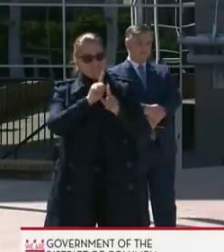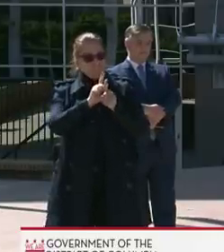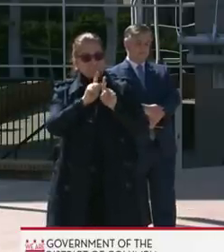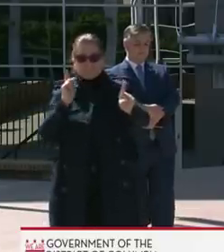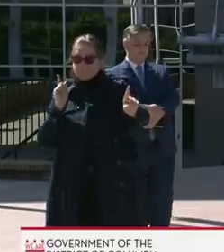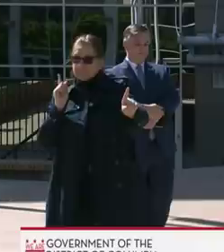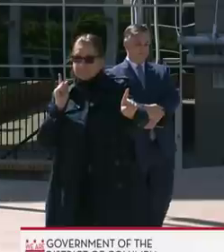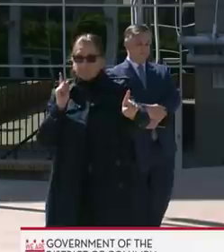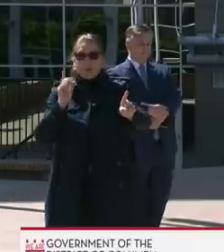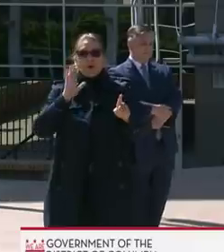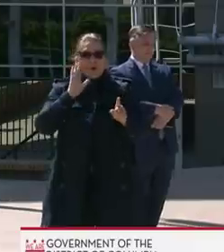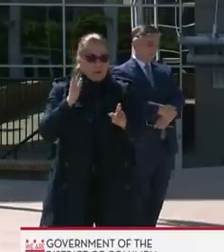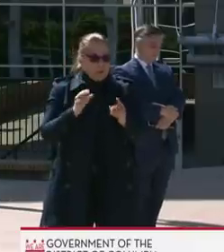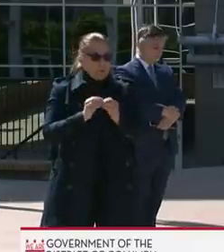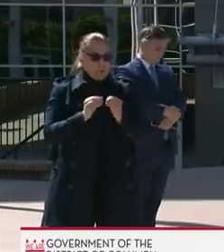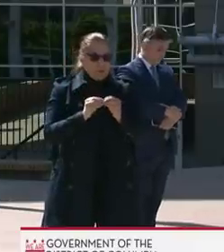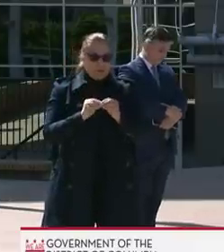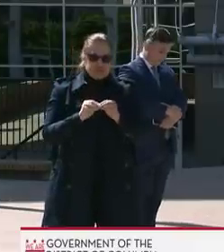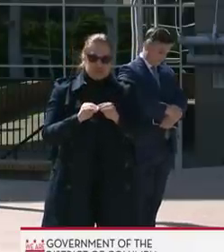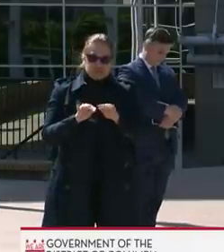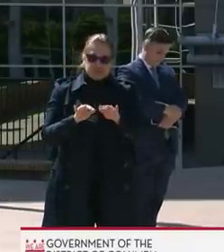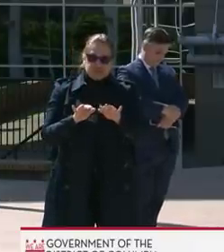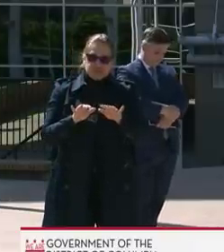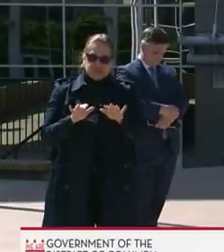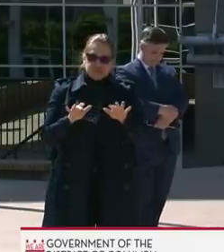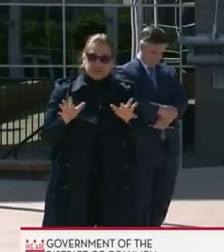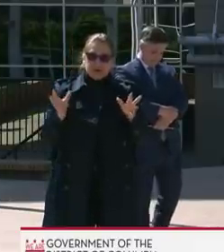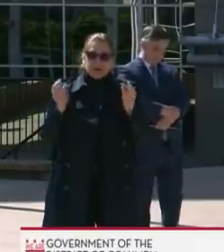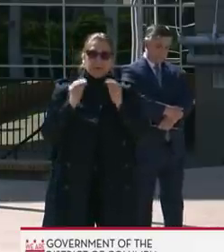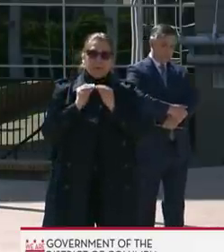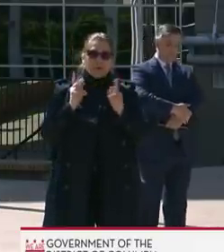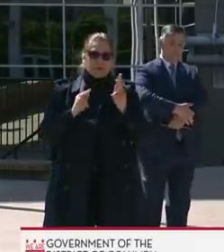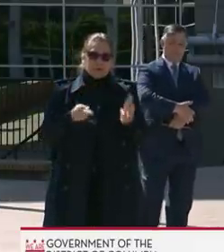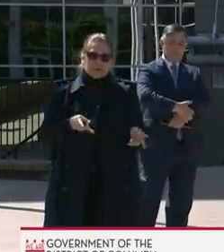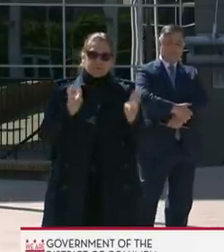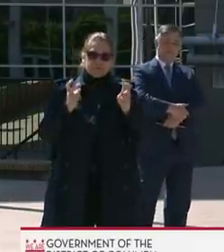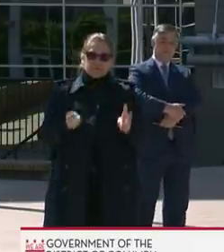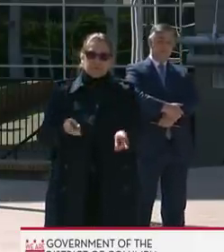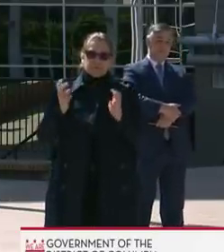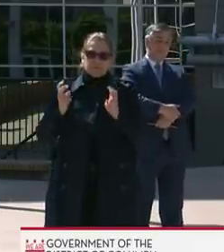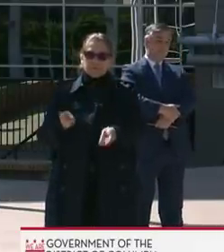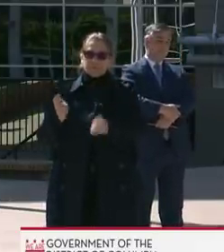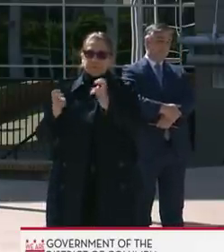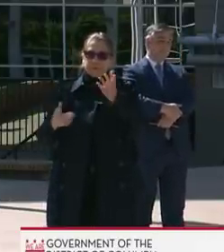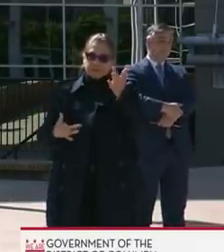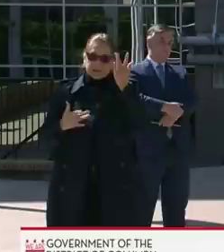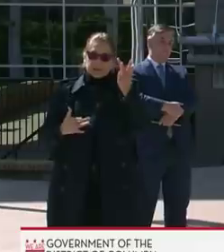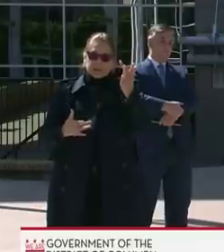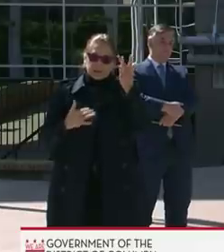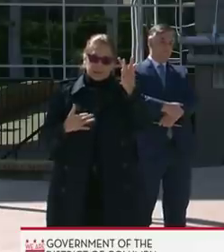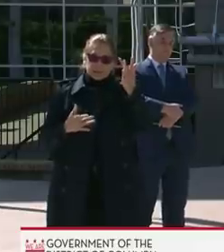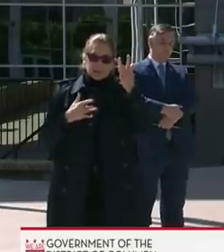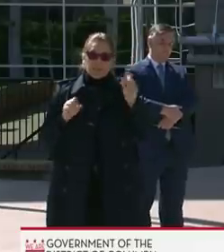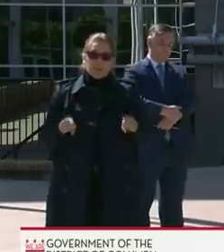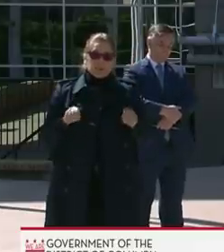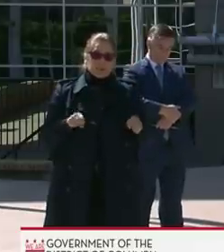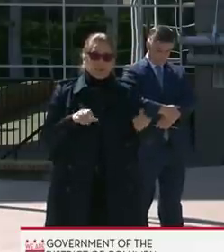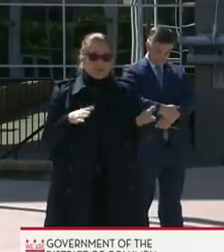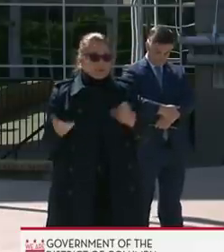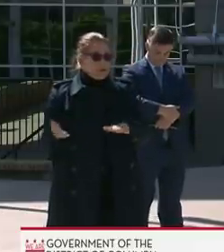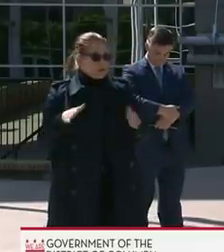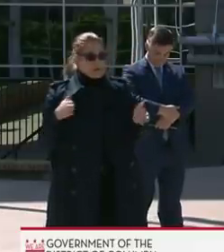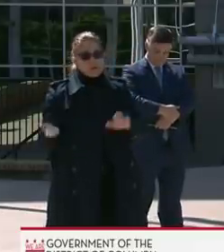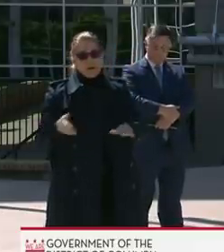we will have more people succumb to illness and perhaps death. So it's very, very important that we're